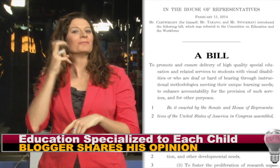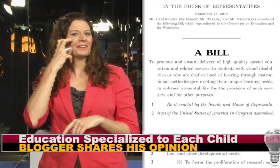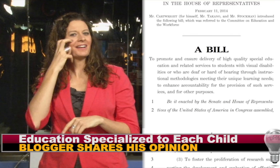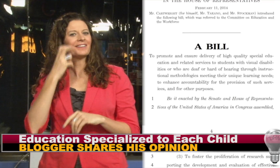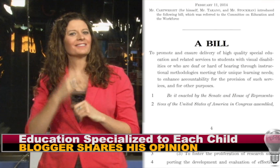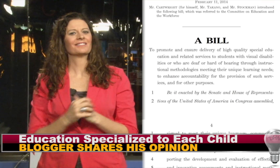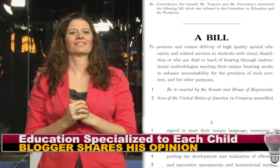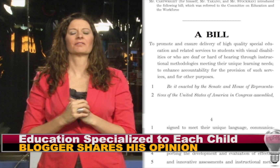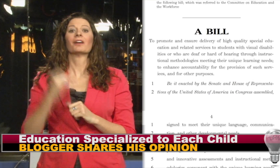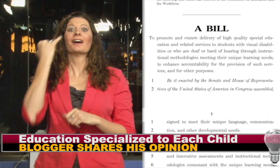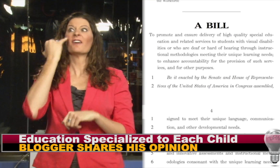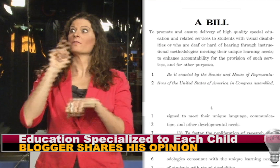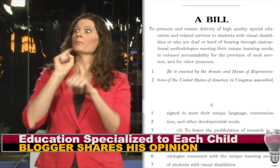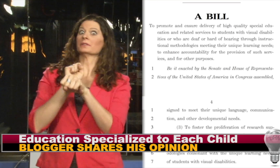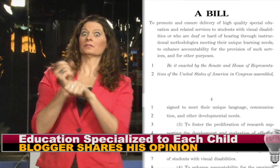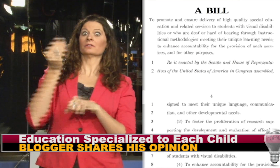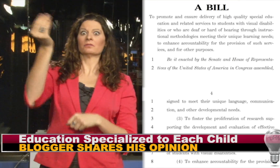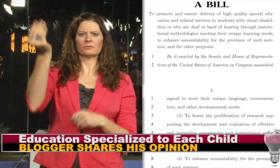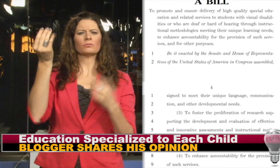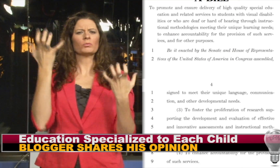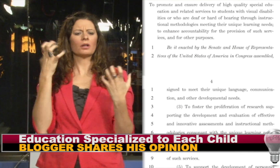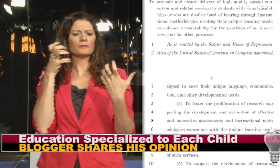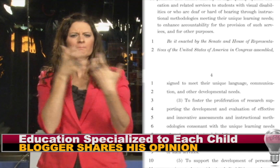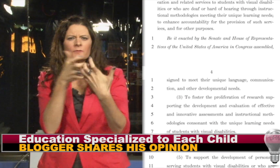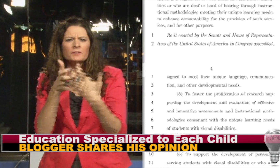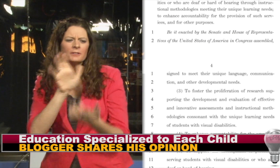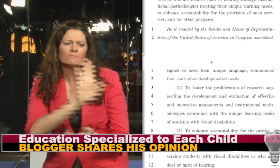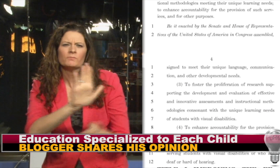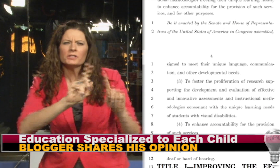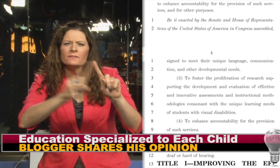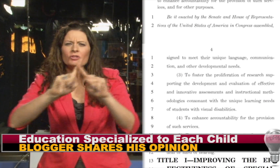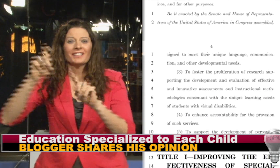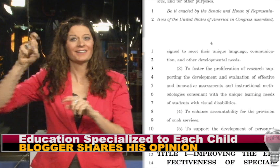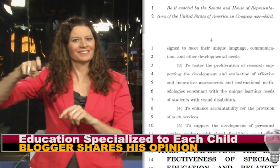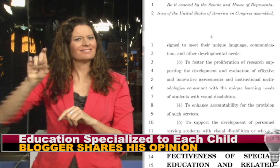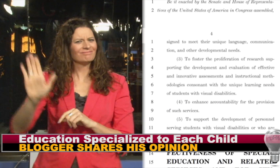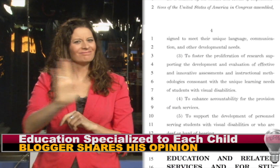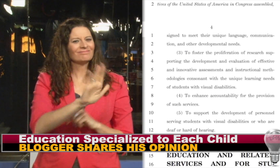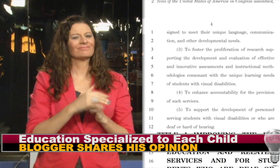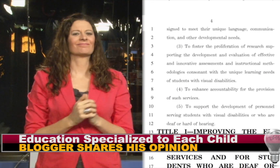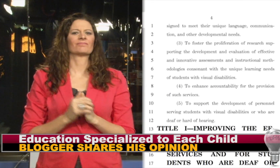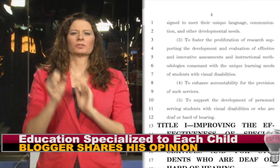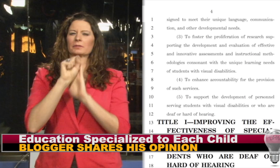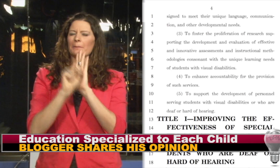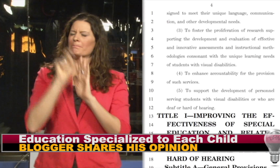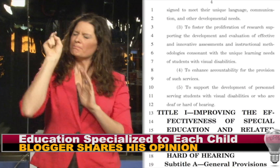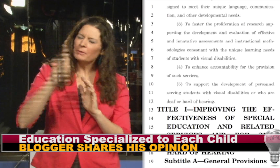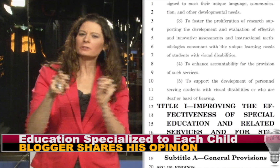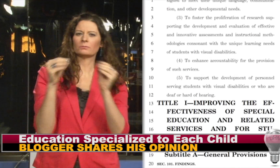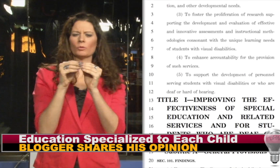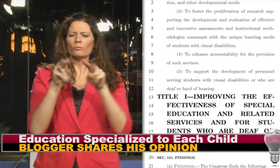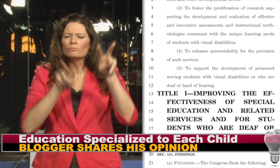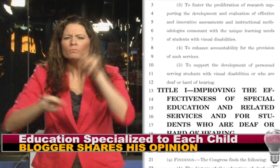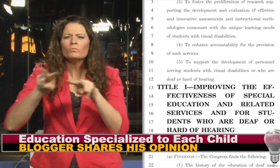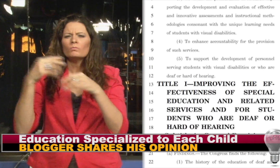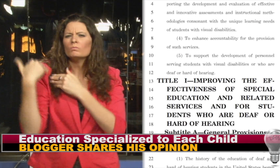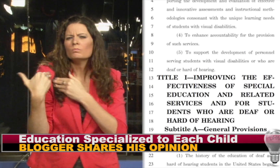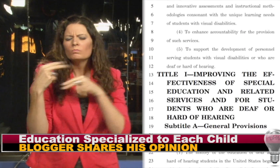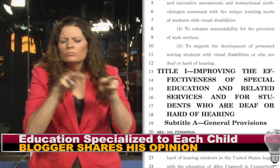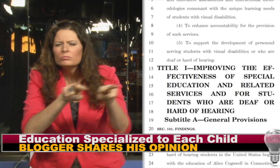schools handle deaf and blind students. If passed, the bill will force schools to fit the specific needs of each child. The bill will also make